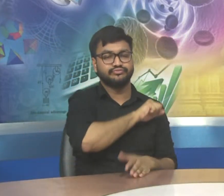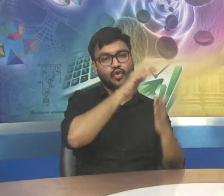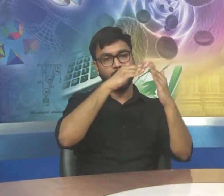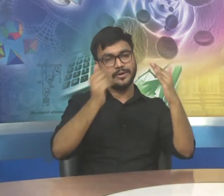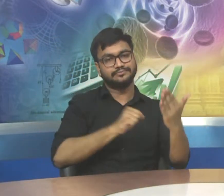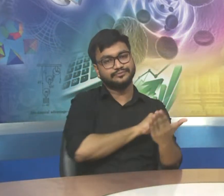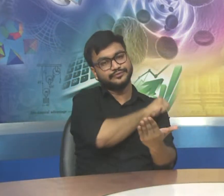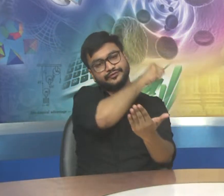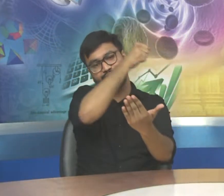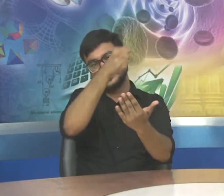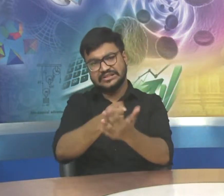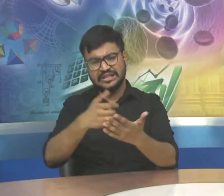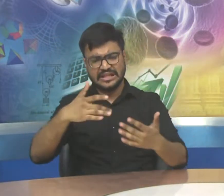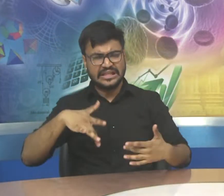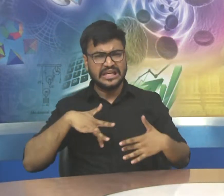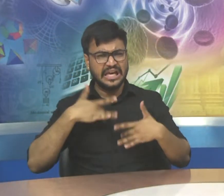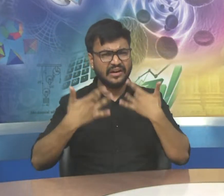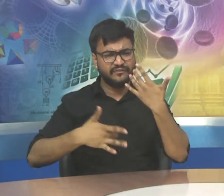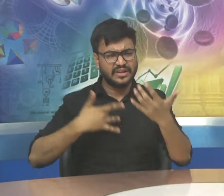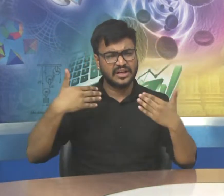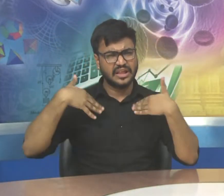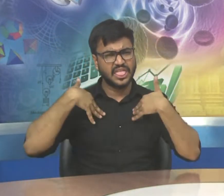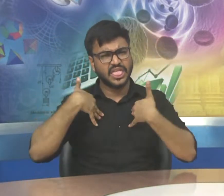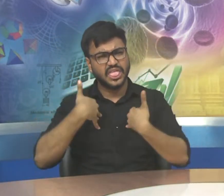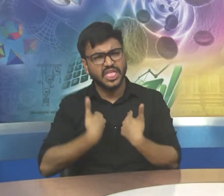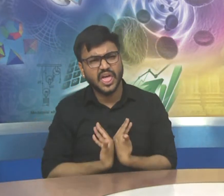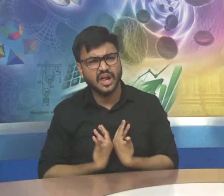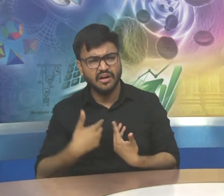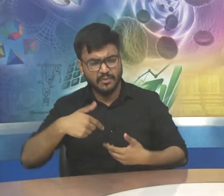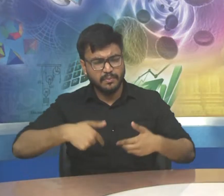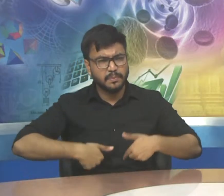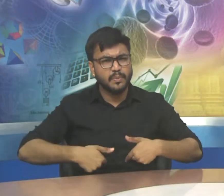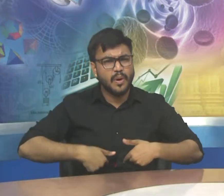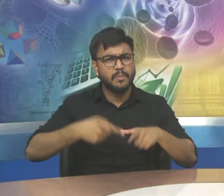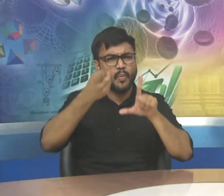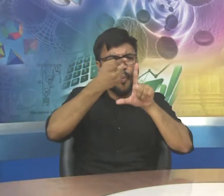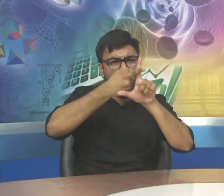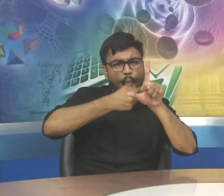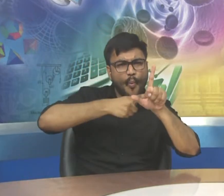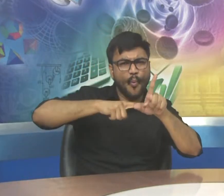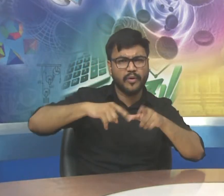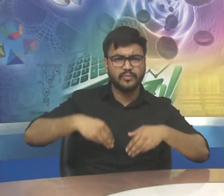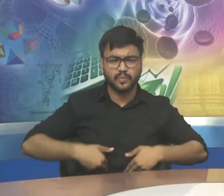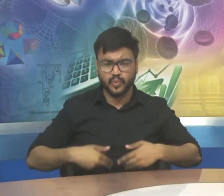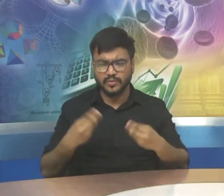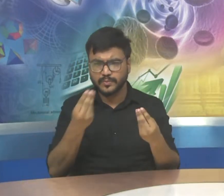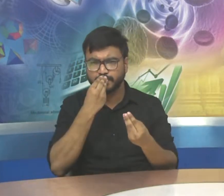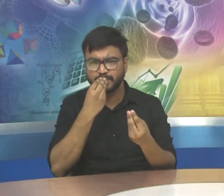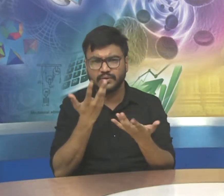And after that, after reaching home, you feel tired and hungry.